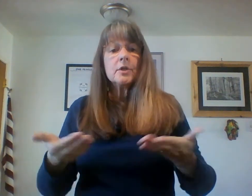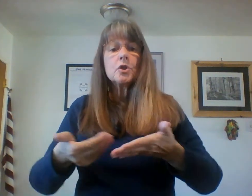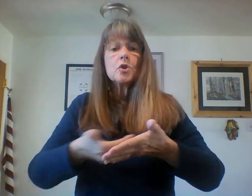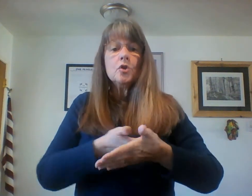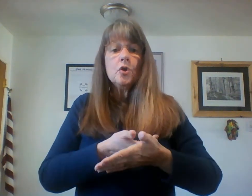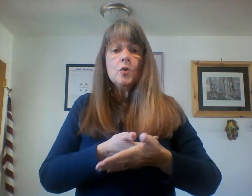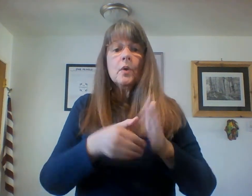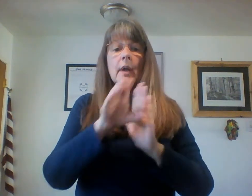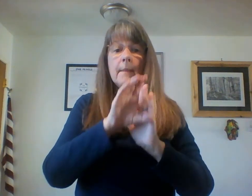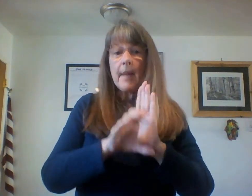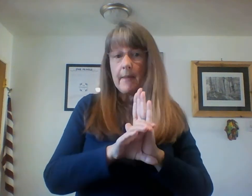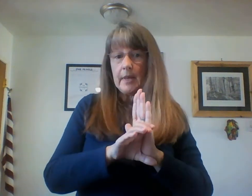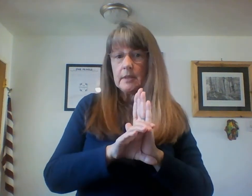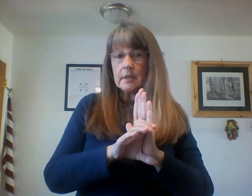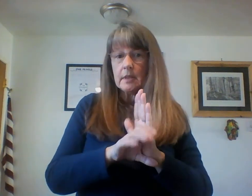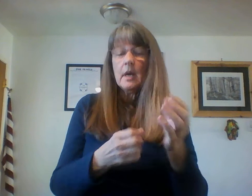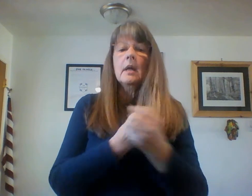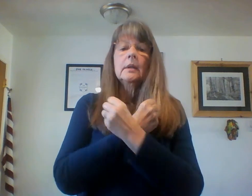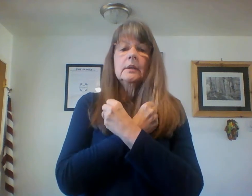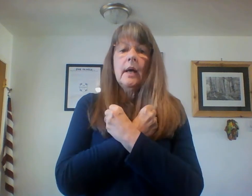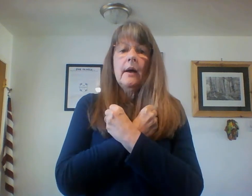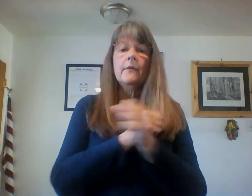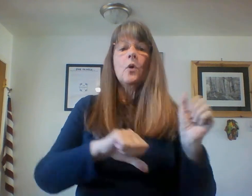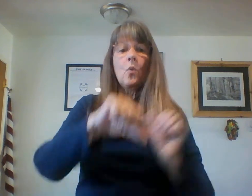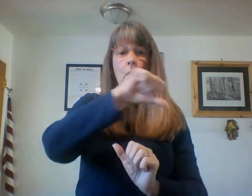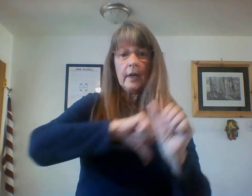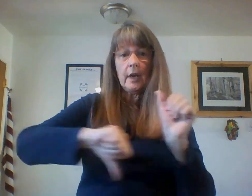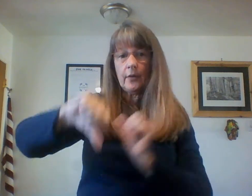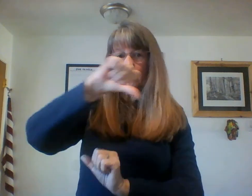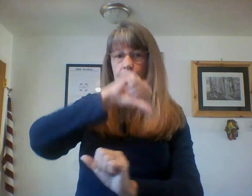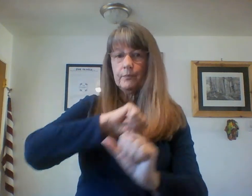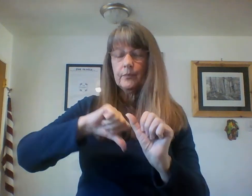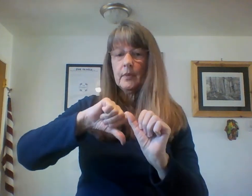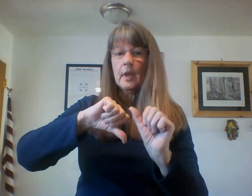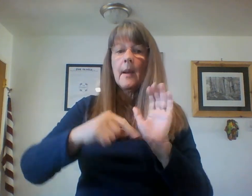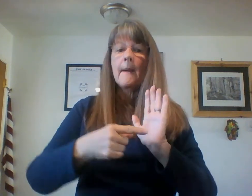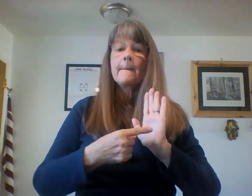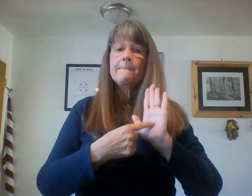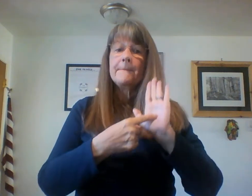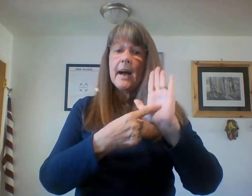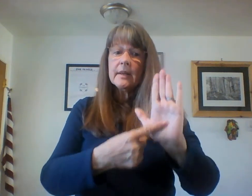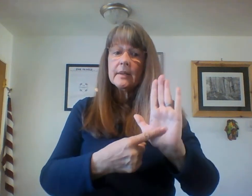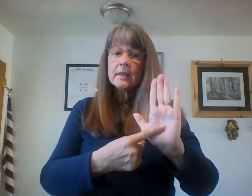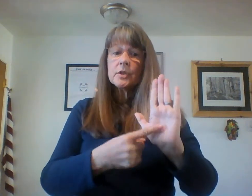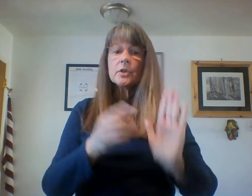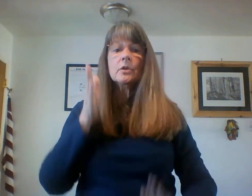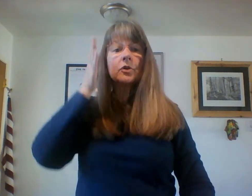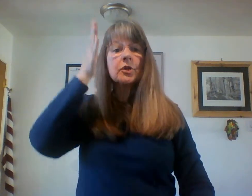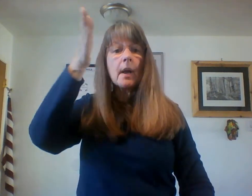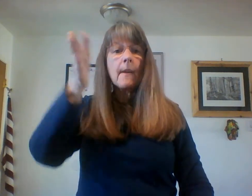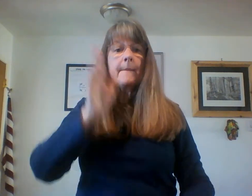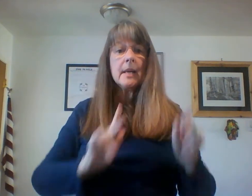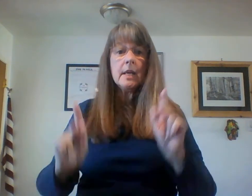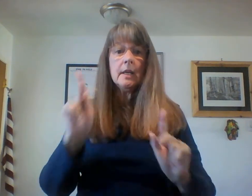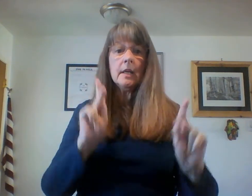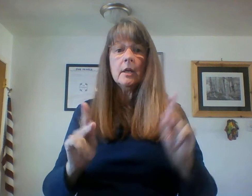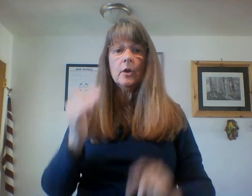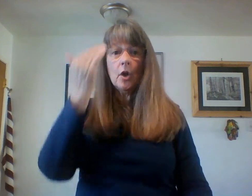This new commandment, love one another. By this shall men